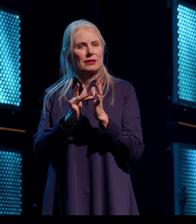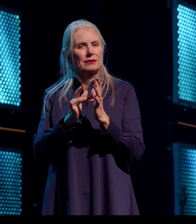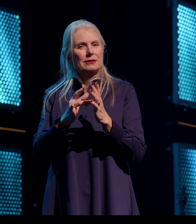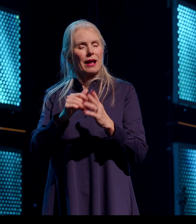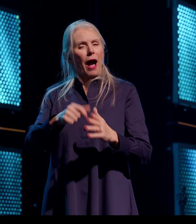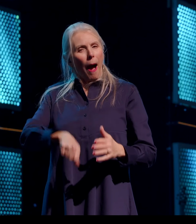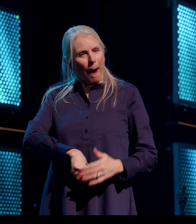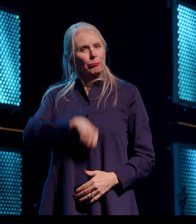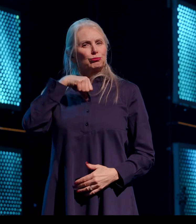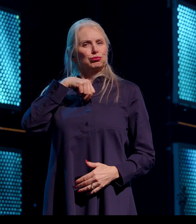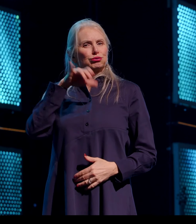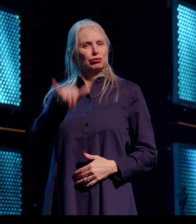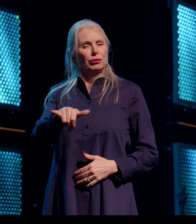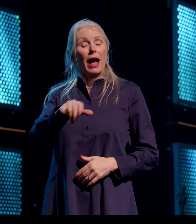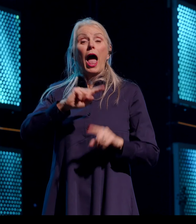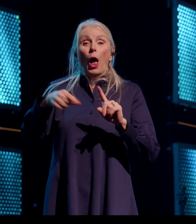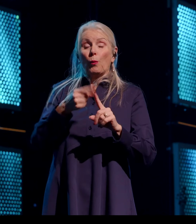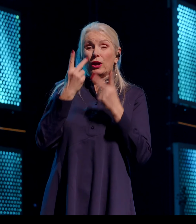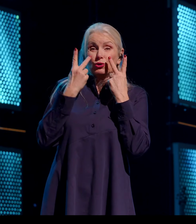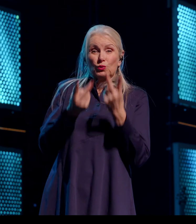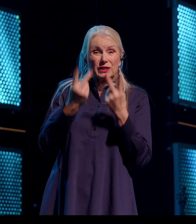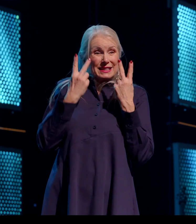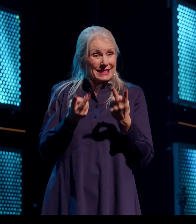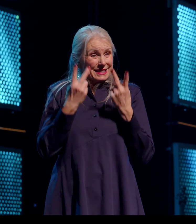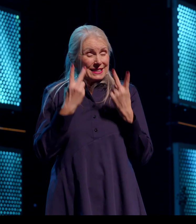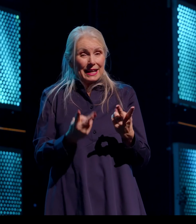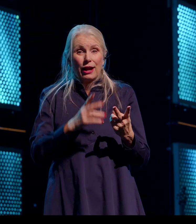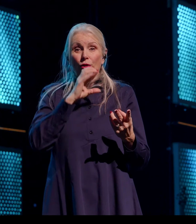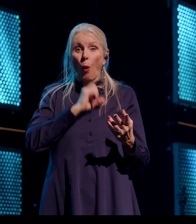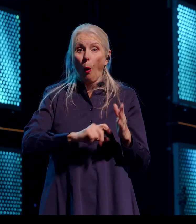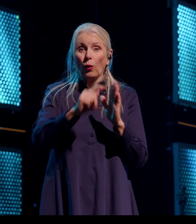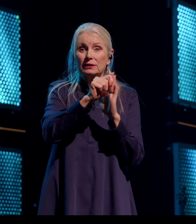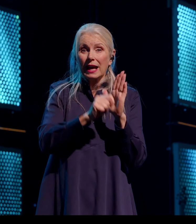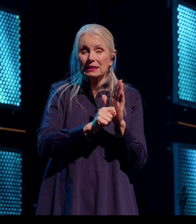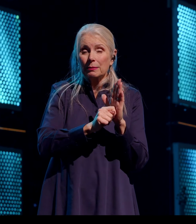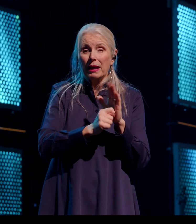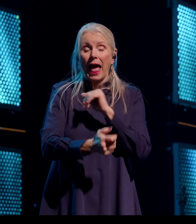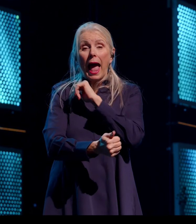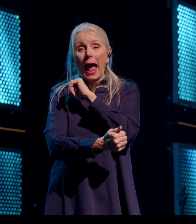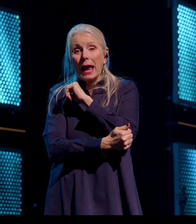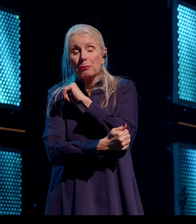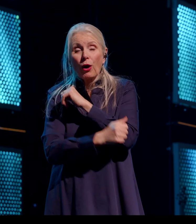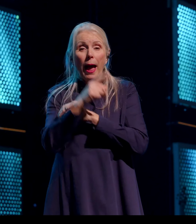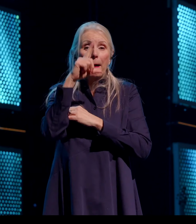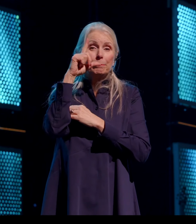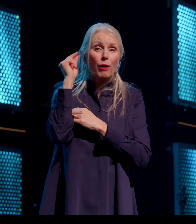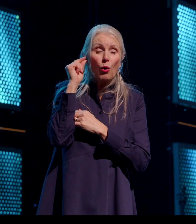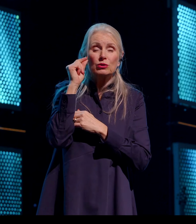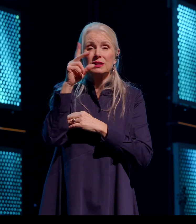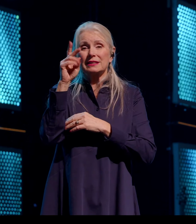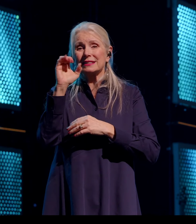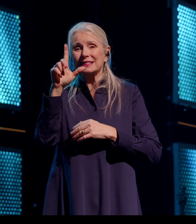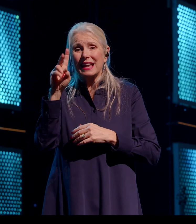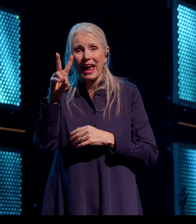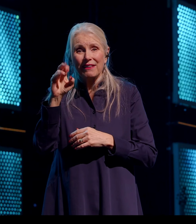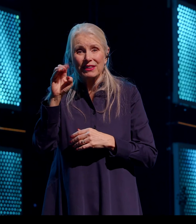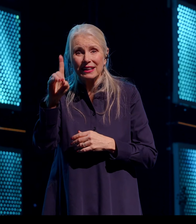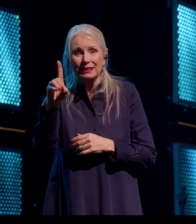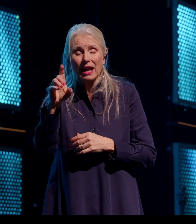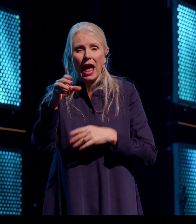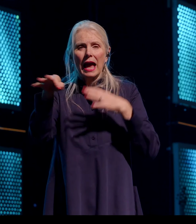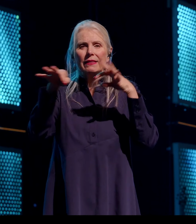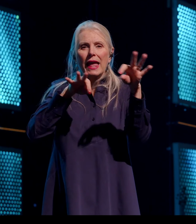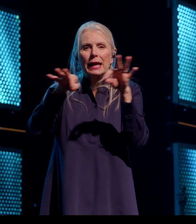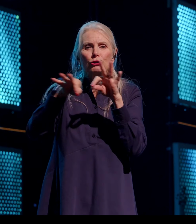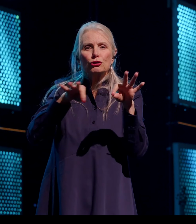heroes of our faith in the Old Testament, when you start looking at people like Abraham and Moses and David, you know how they're described